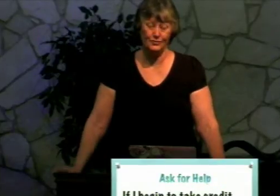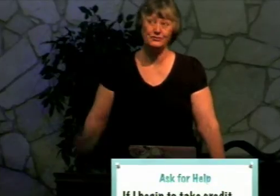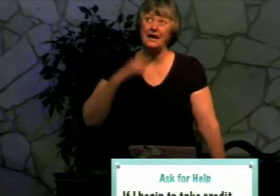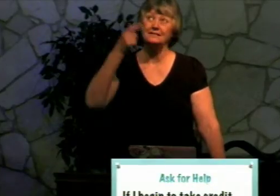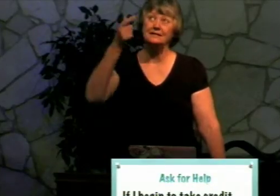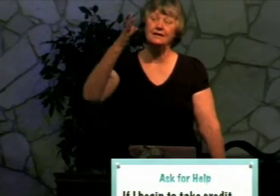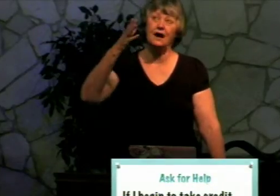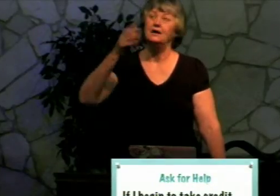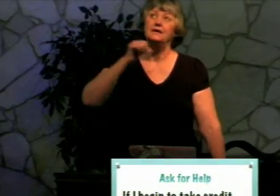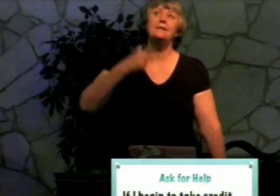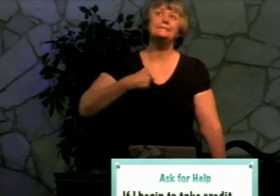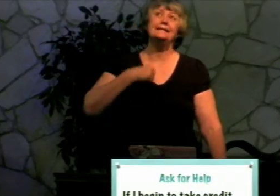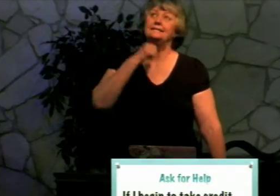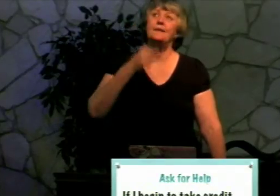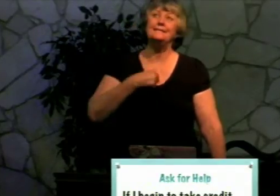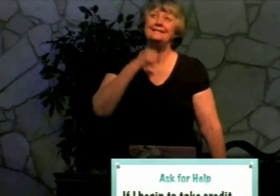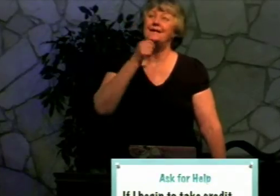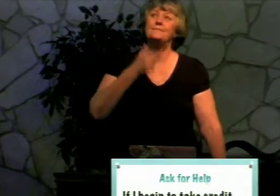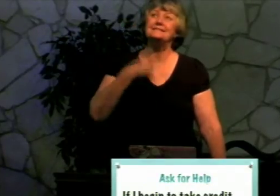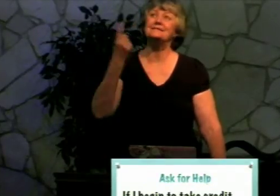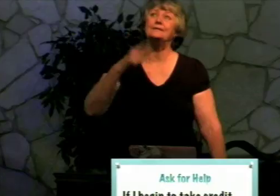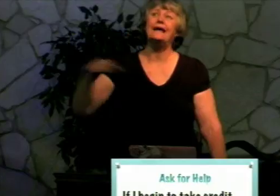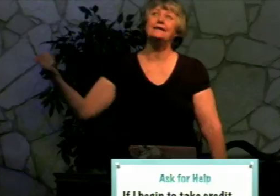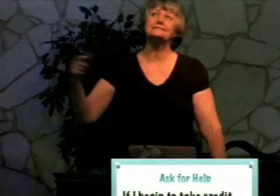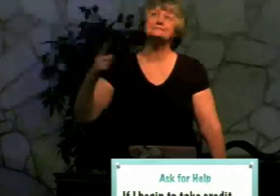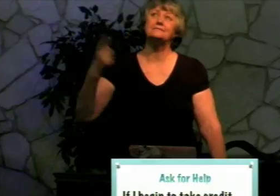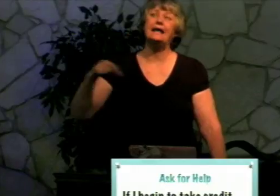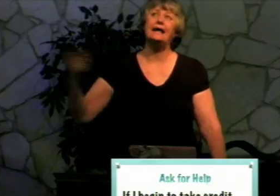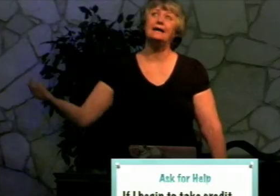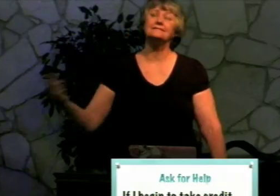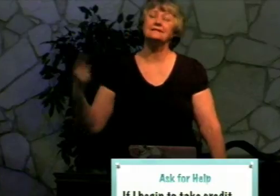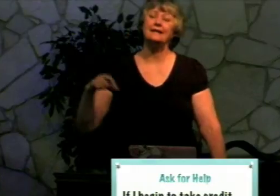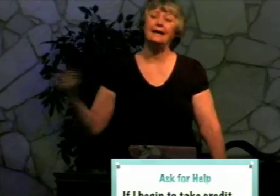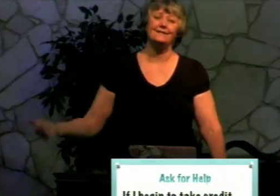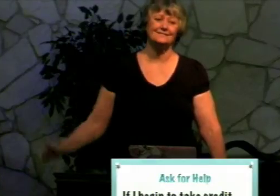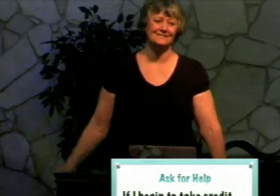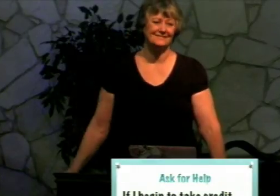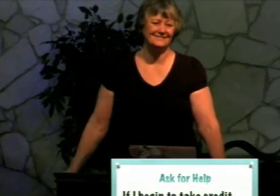You're telling God, not me, not me, not me, someone else, someone else, someone else.